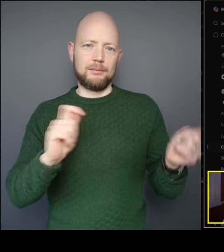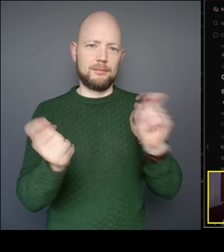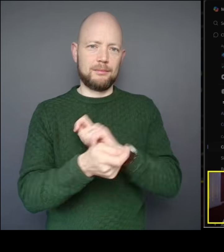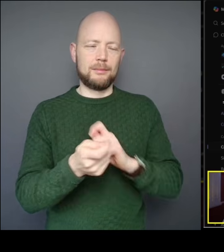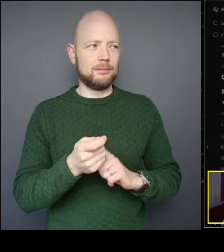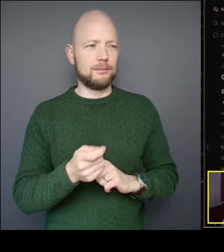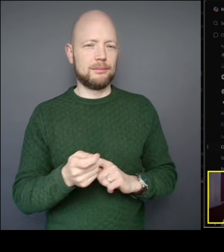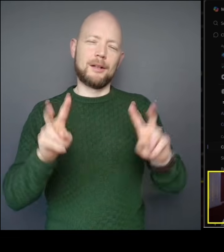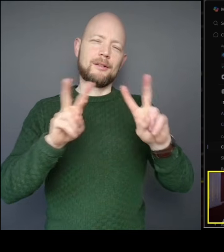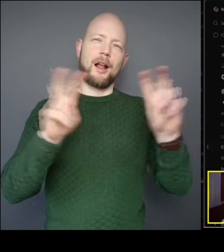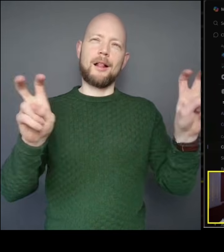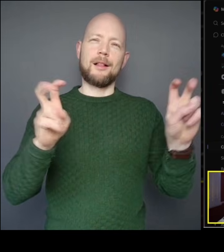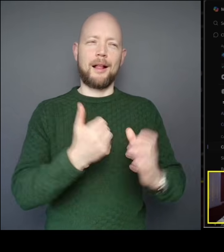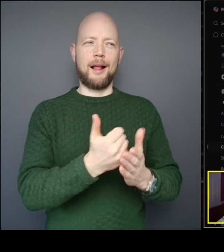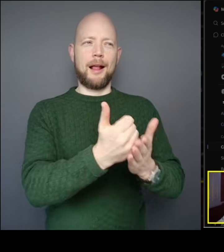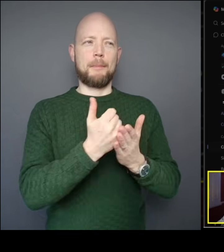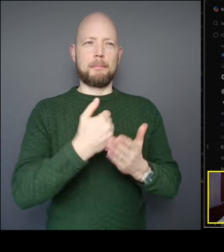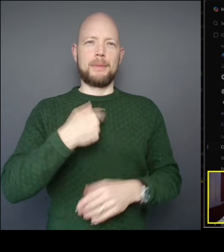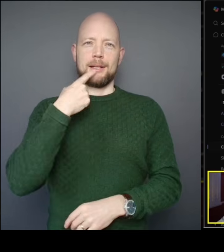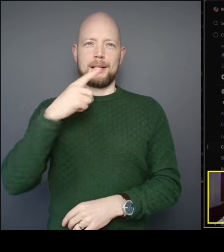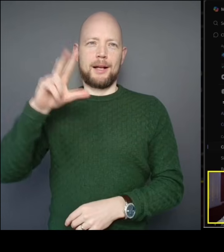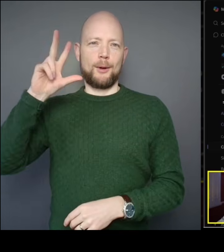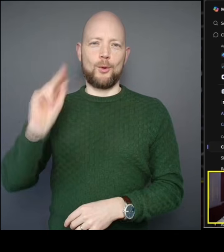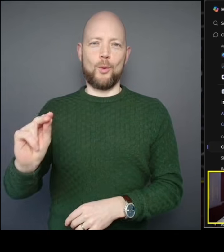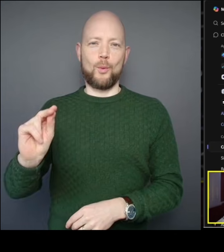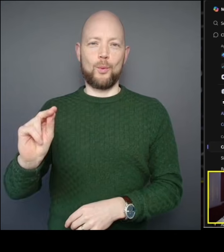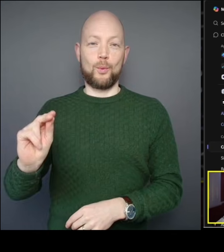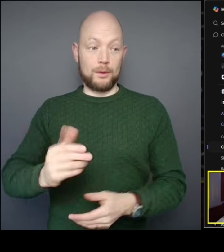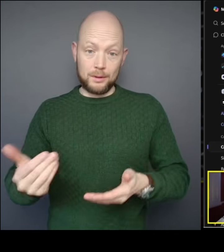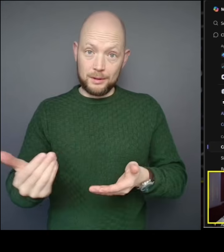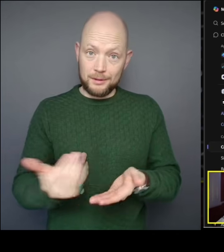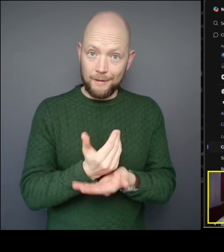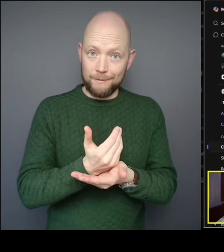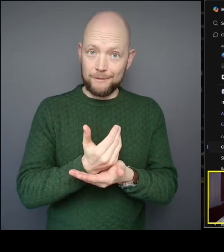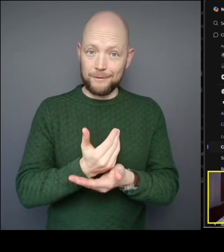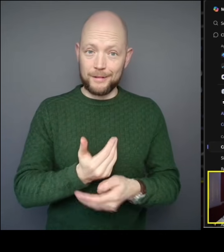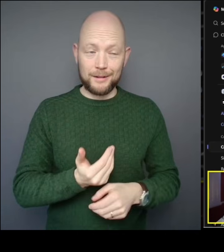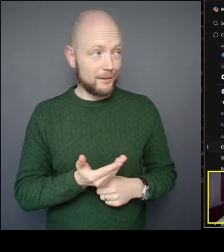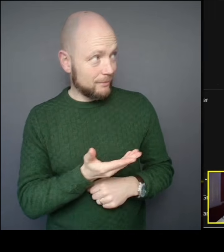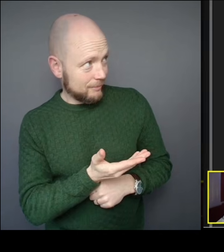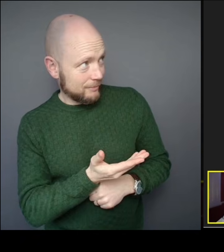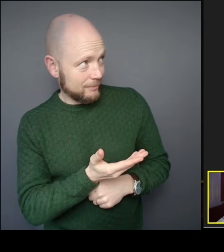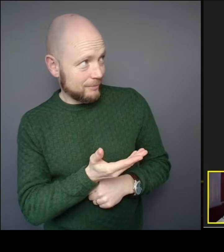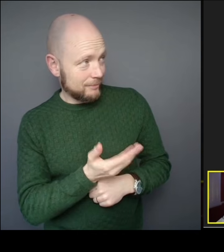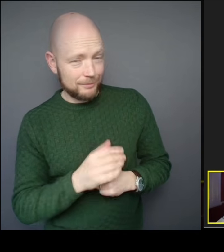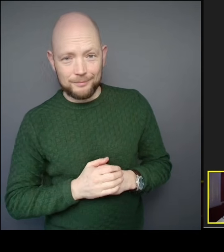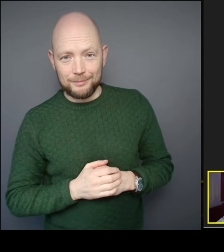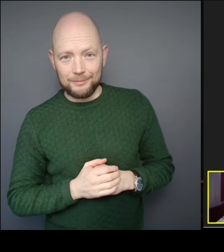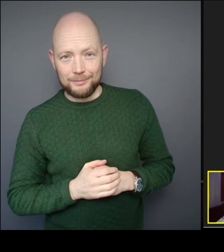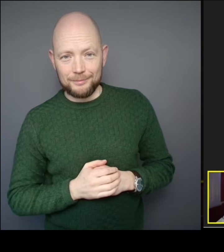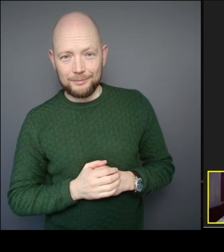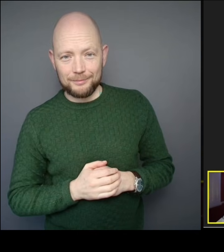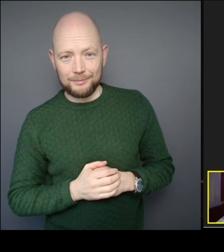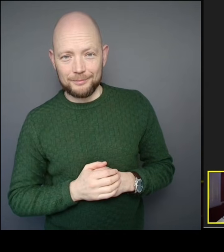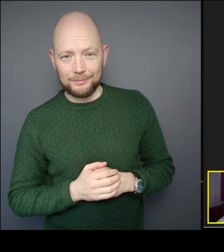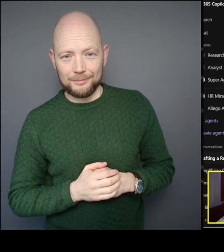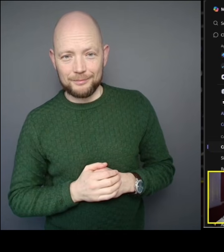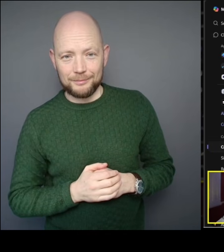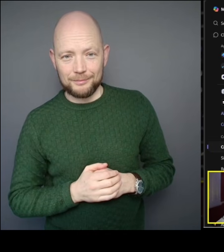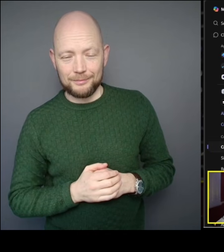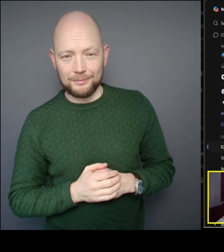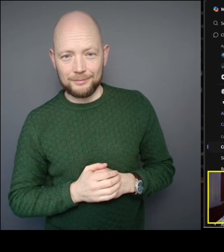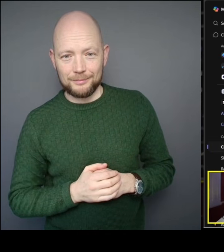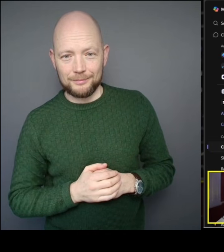to Help Saying No and go ahead and save it. Now, this actually saves it inside the Copilot